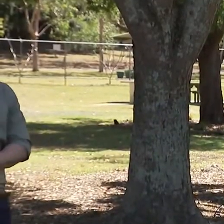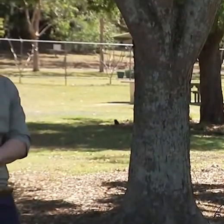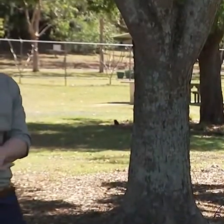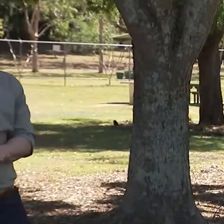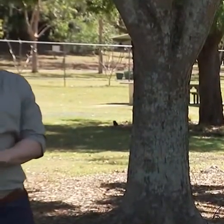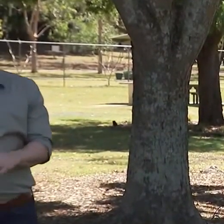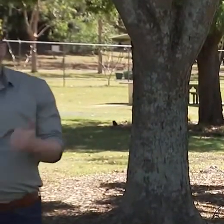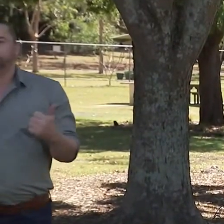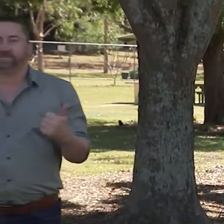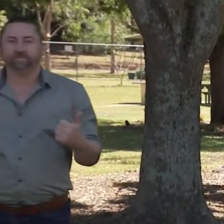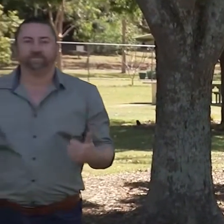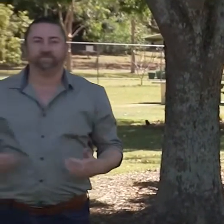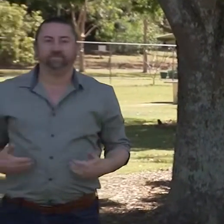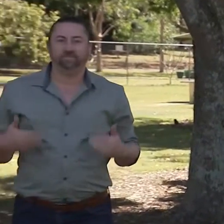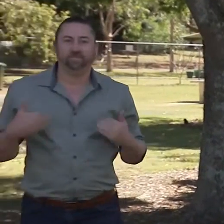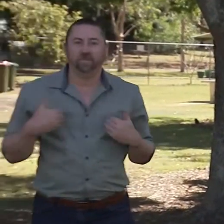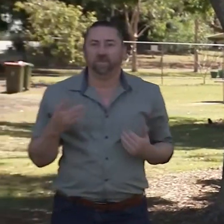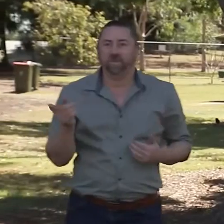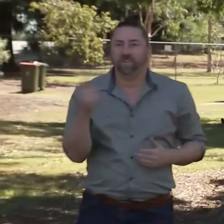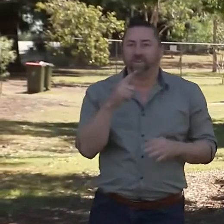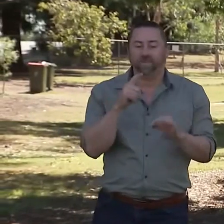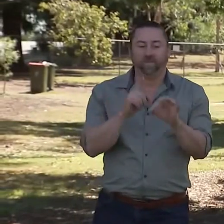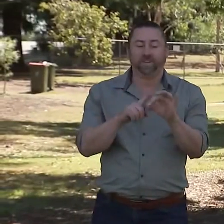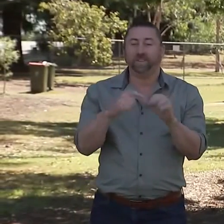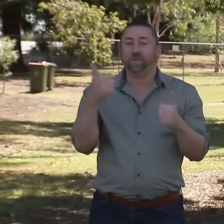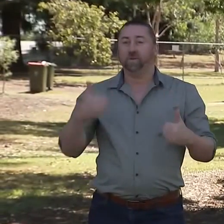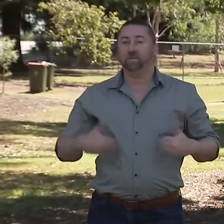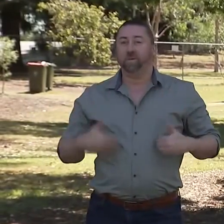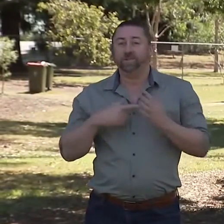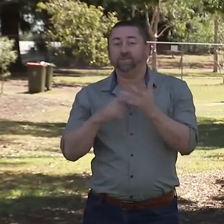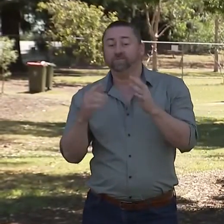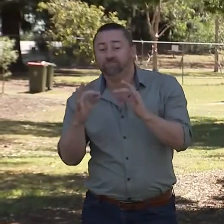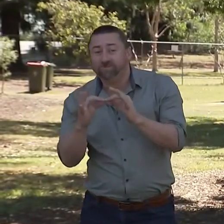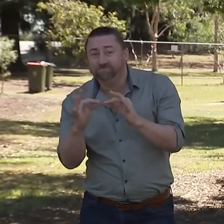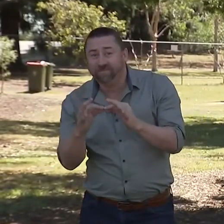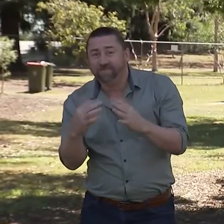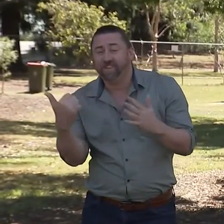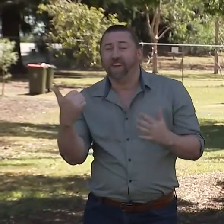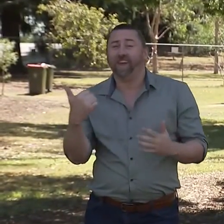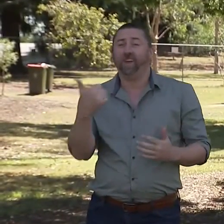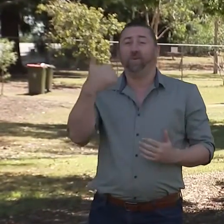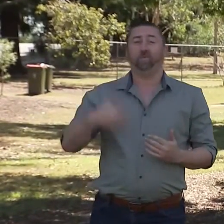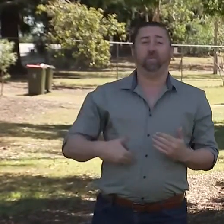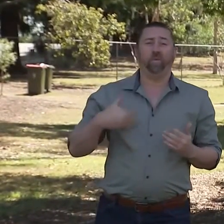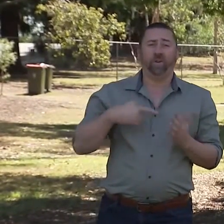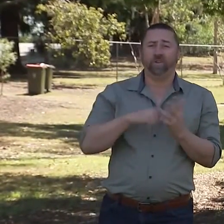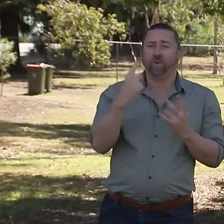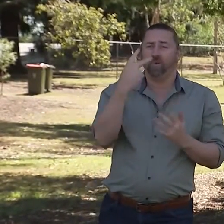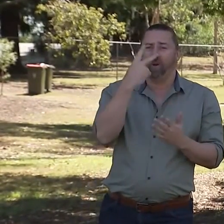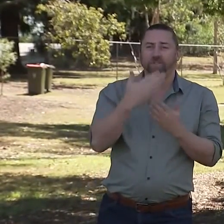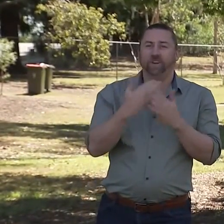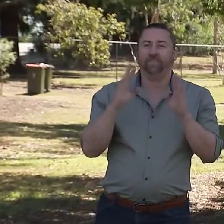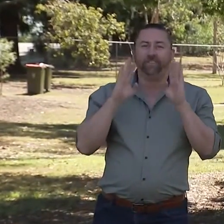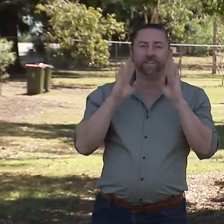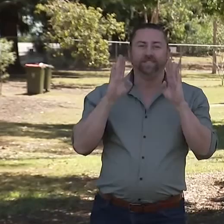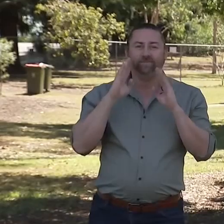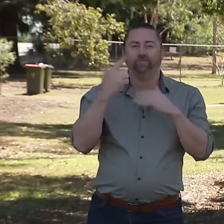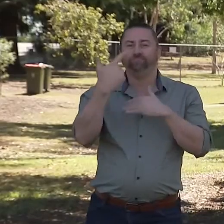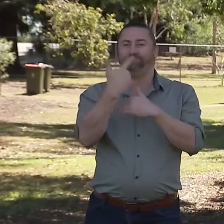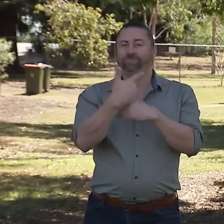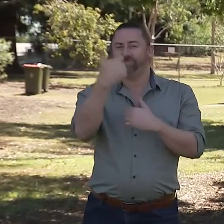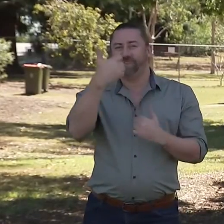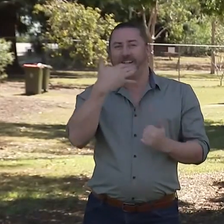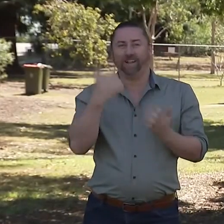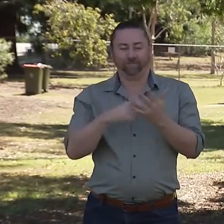Right, good morning Queensland, good morning Brisbane, and good morning to all of our Facebook Live followers. And it's wonderful to be